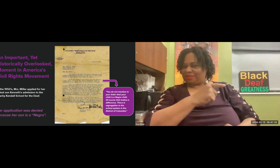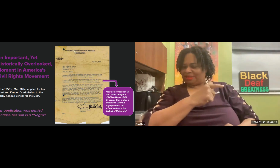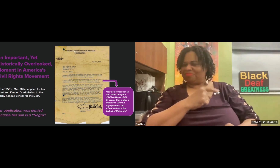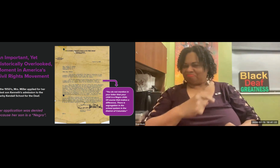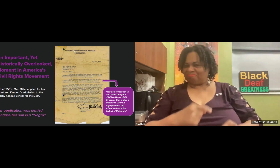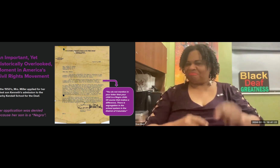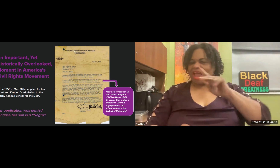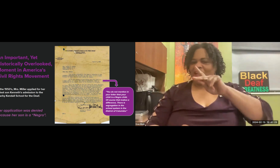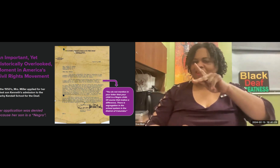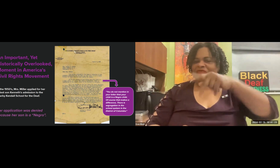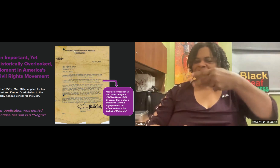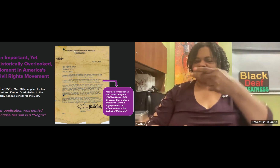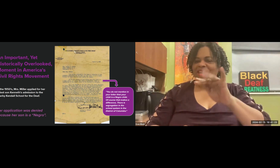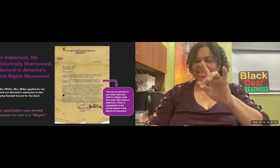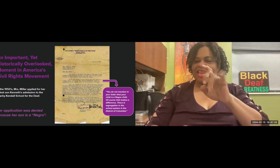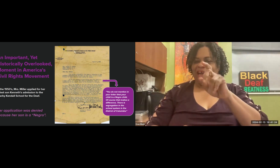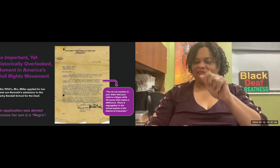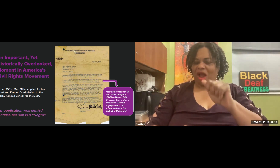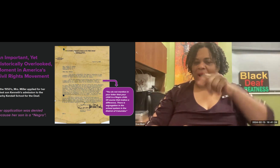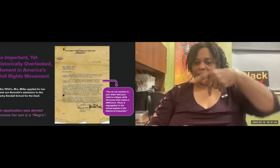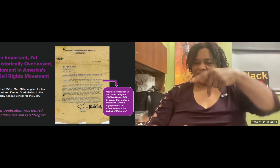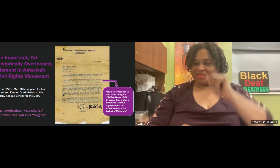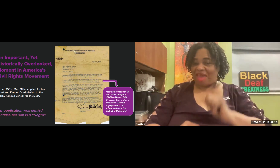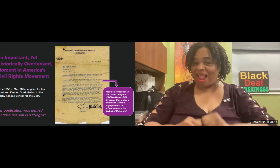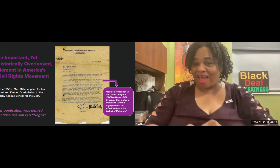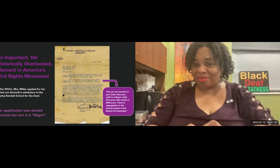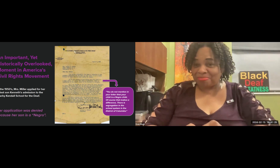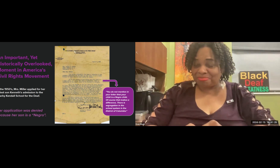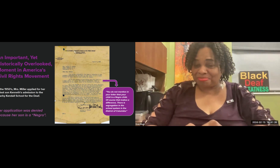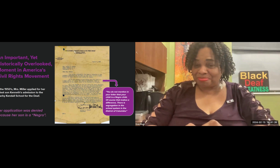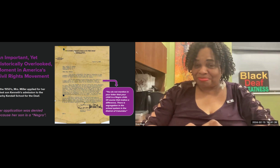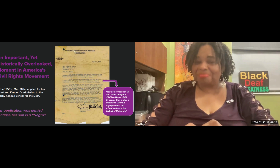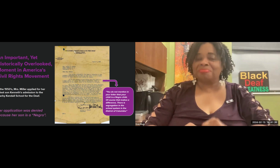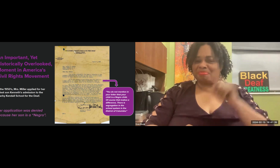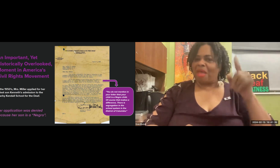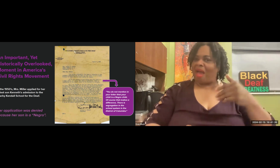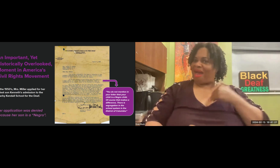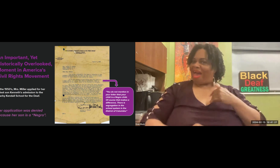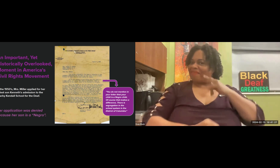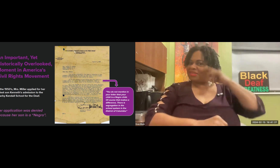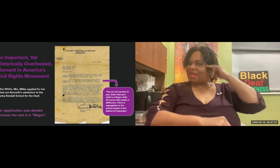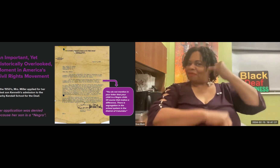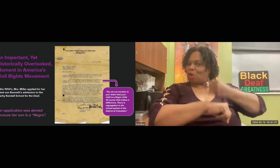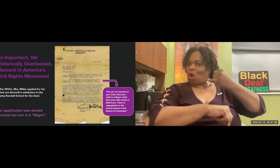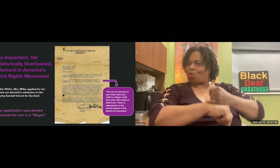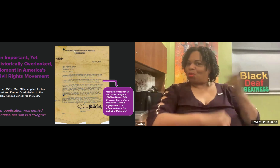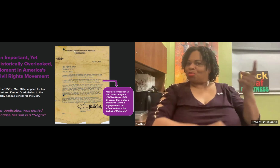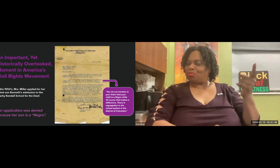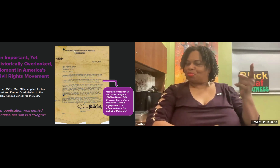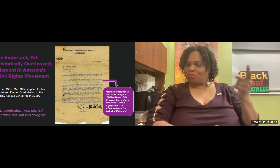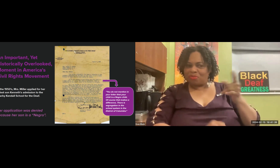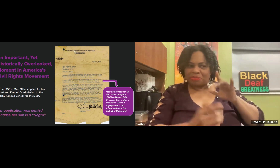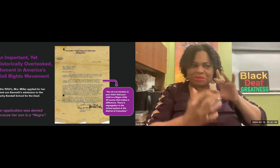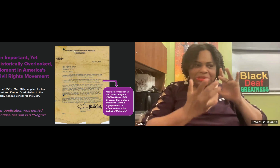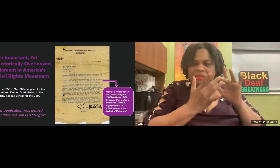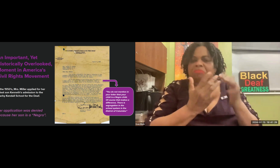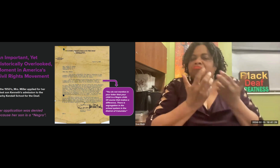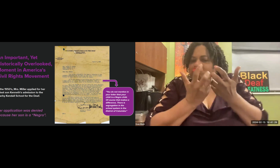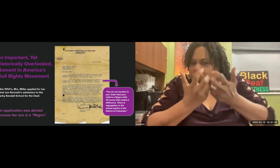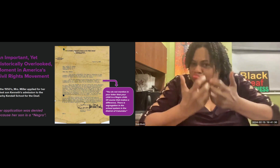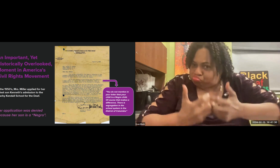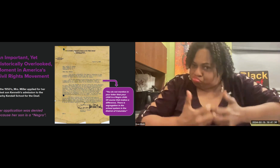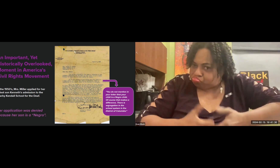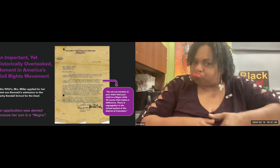do? Well, Kenneth's grandmother lived in the Philadelphia area in Pennsylvania. And there was